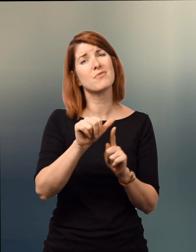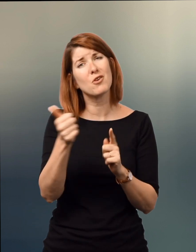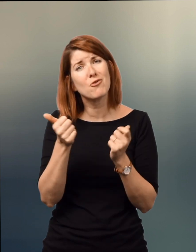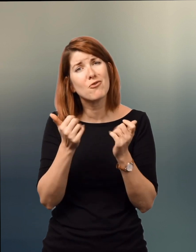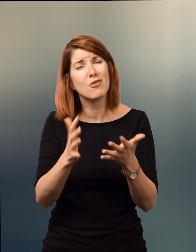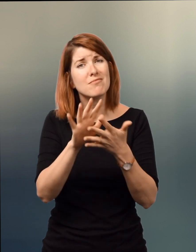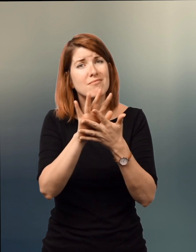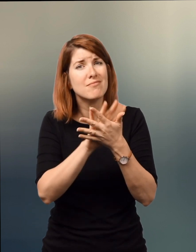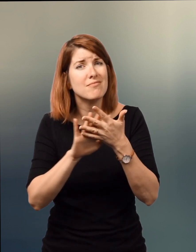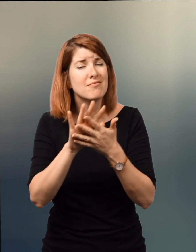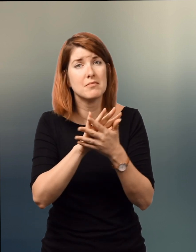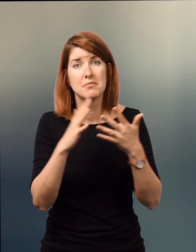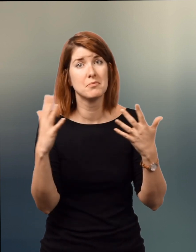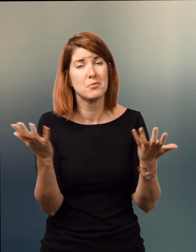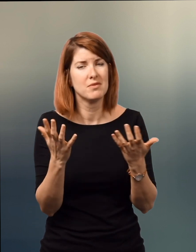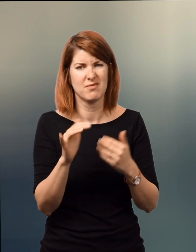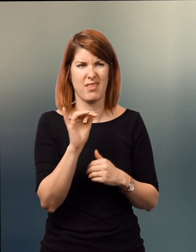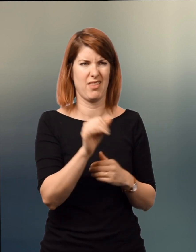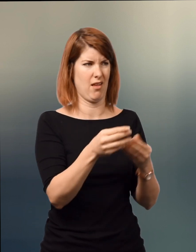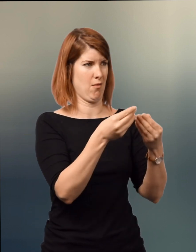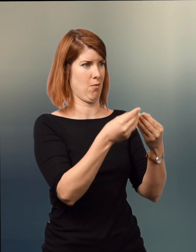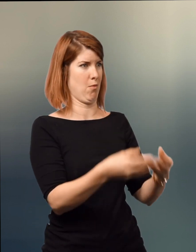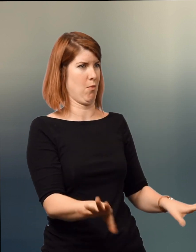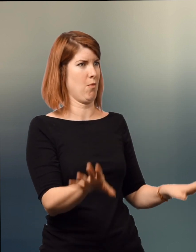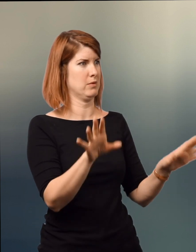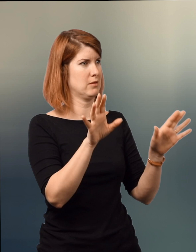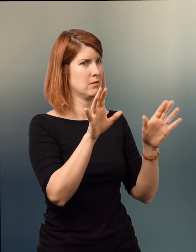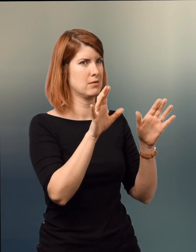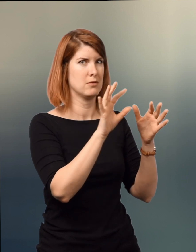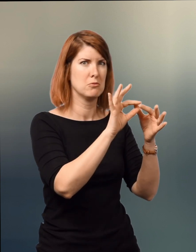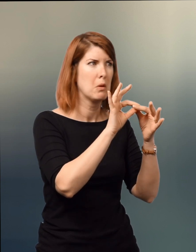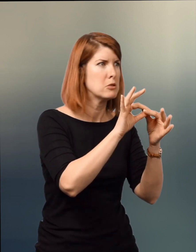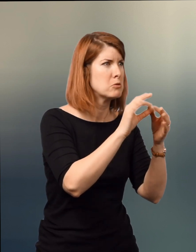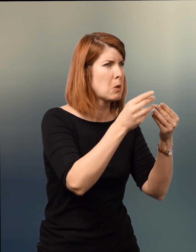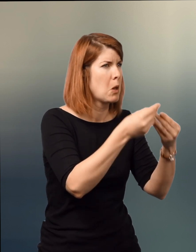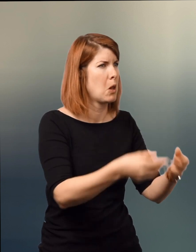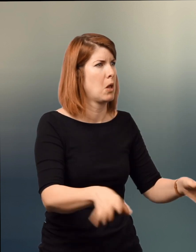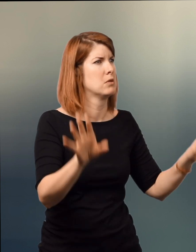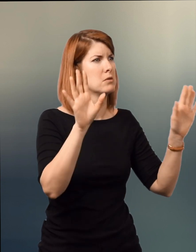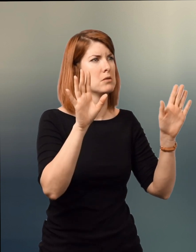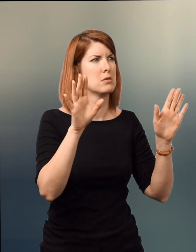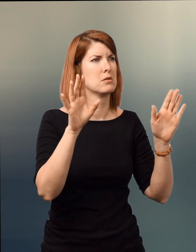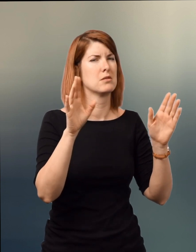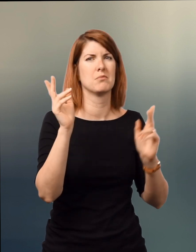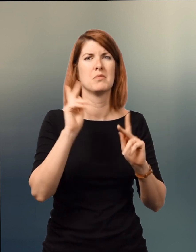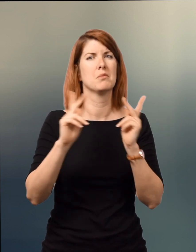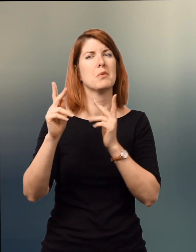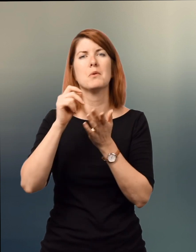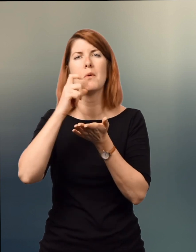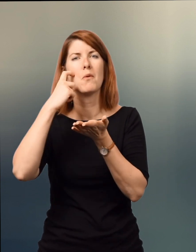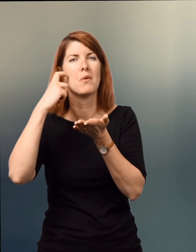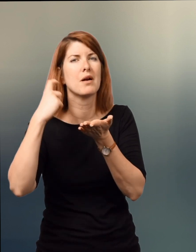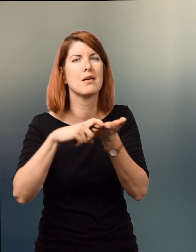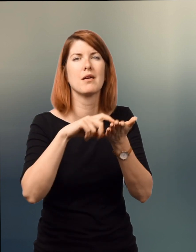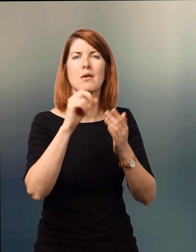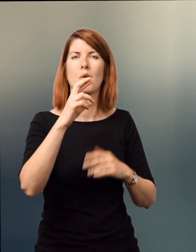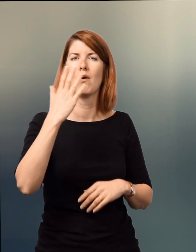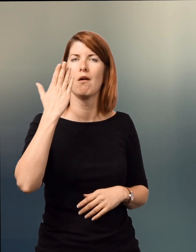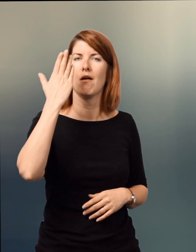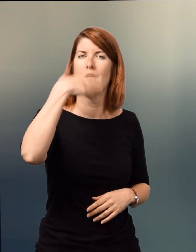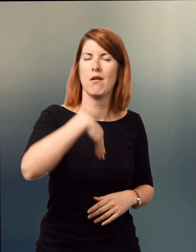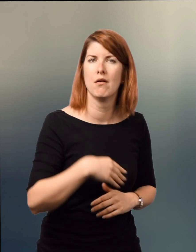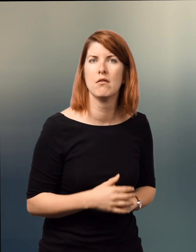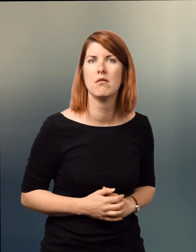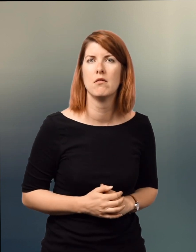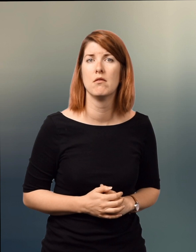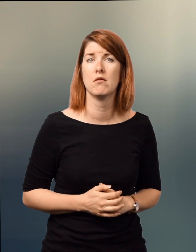contributor to ambiguity is the fact that the lost relationship or relationships are not socially recognized or are often hidden from